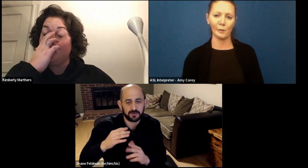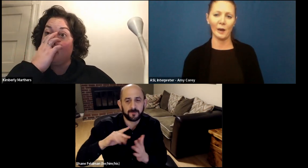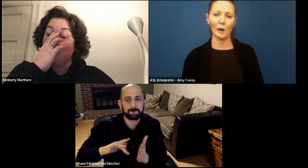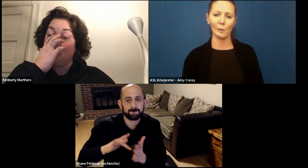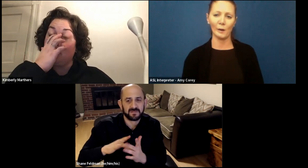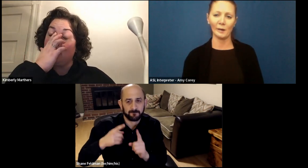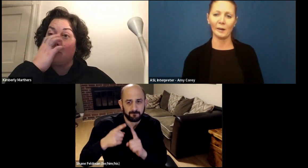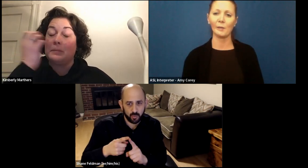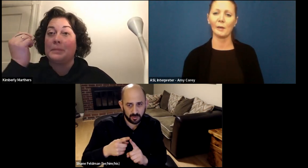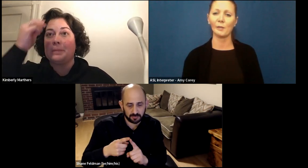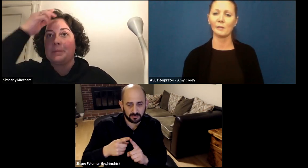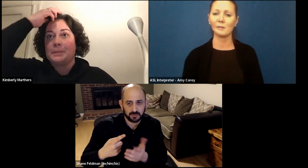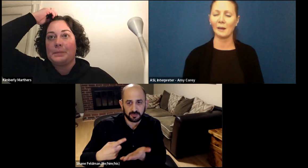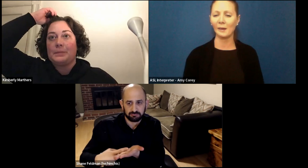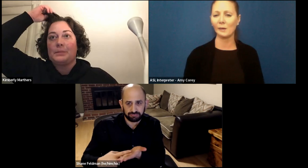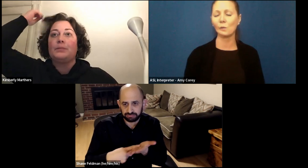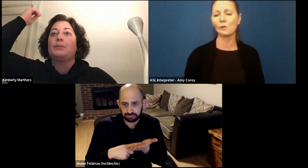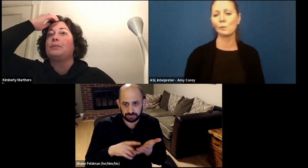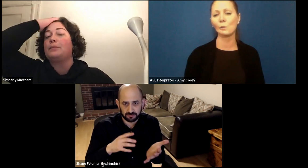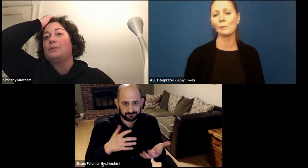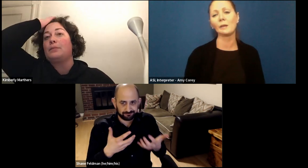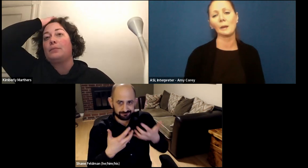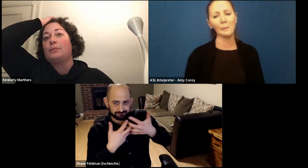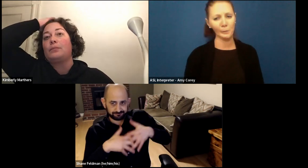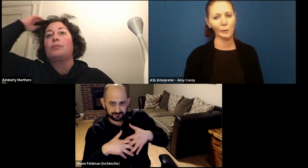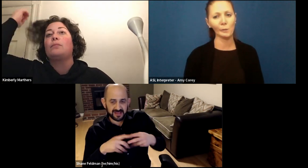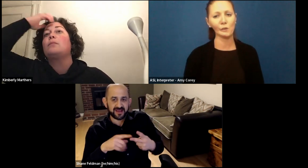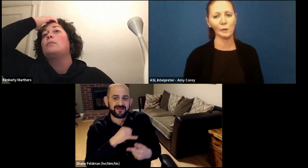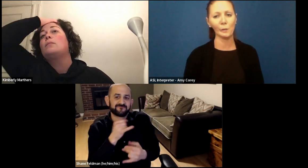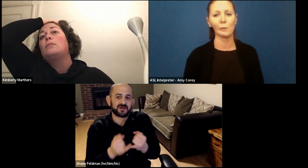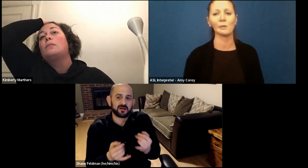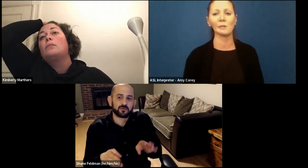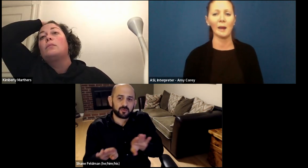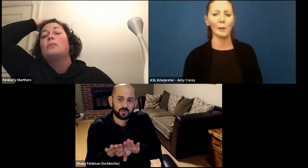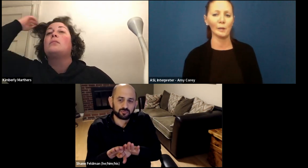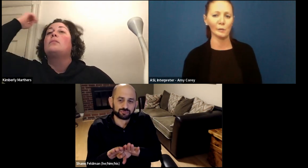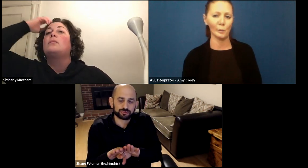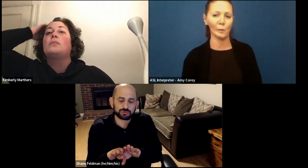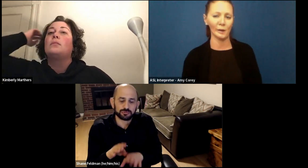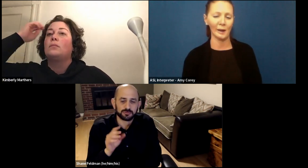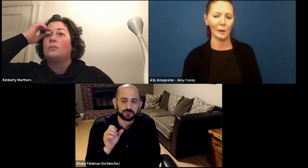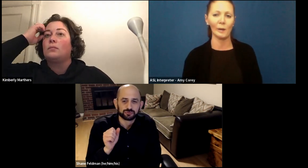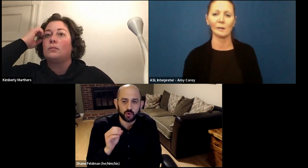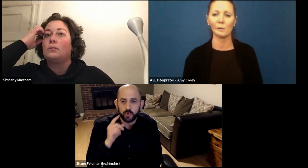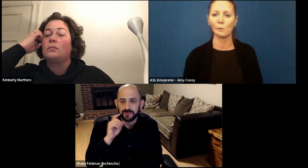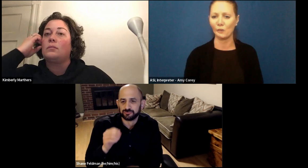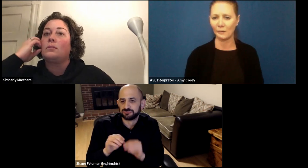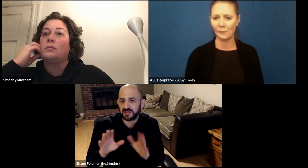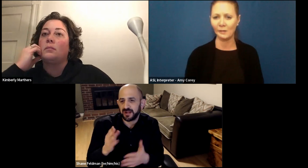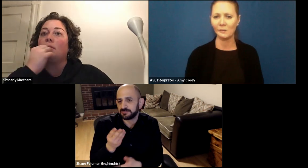formed for that already. And then the second would be like a midpoint retreat where we would see how things were working out